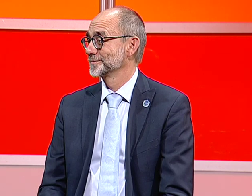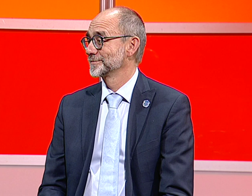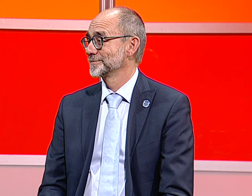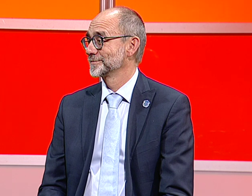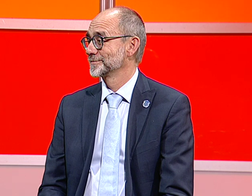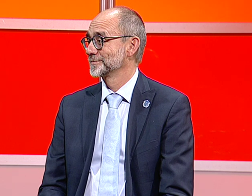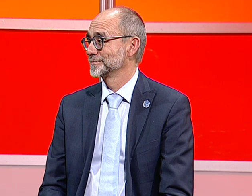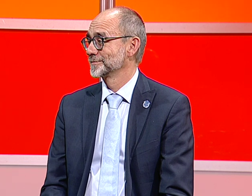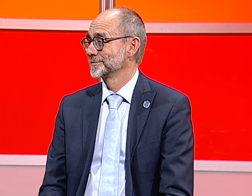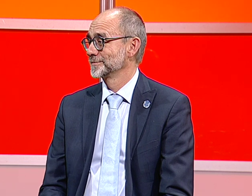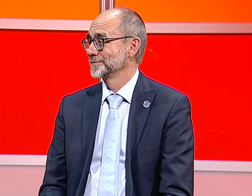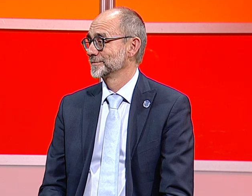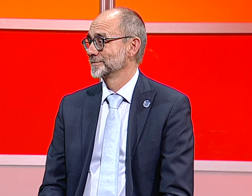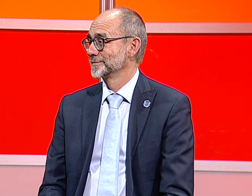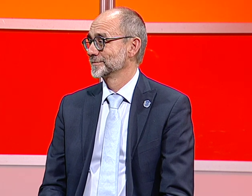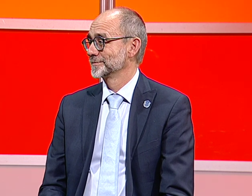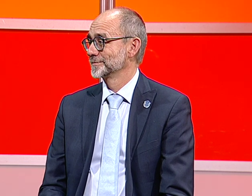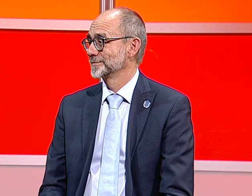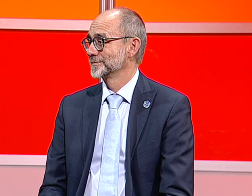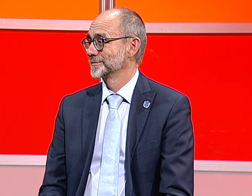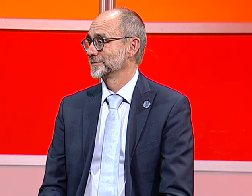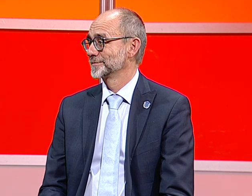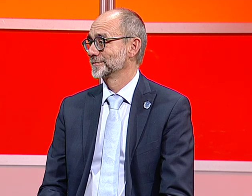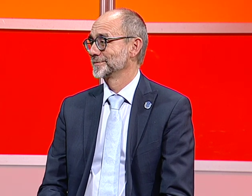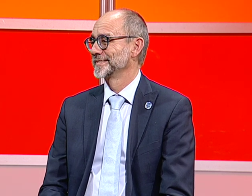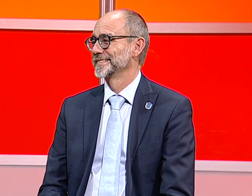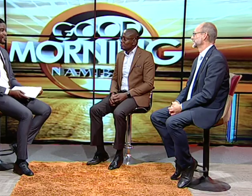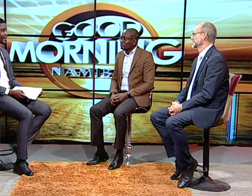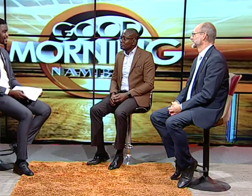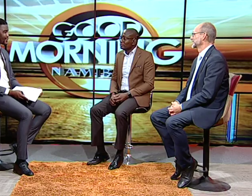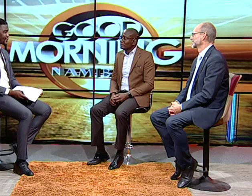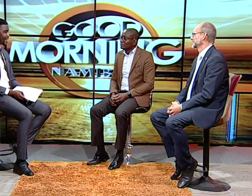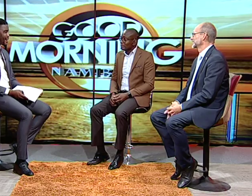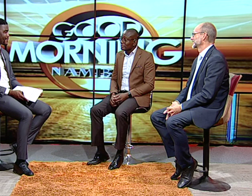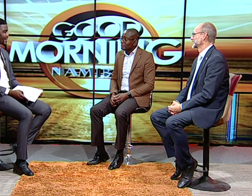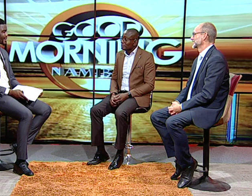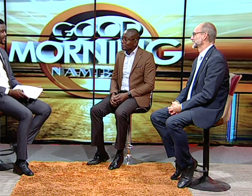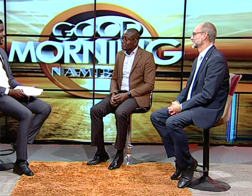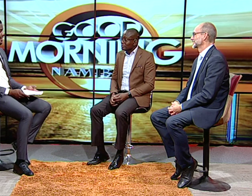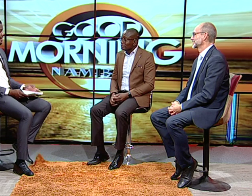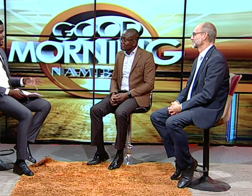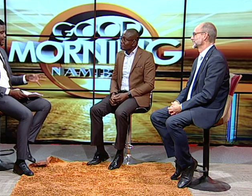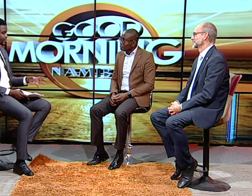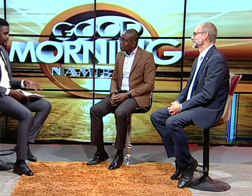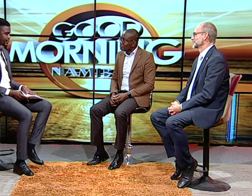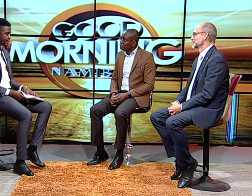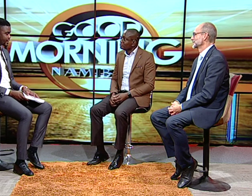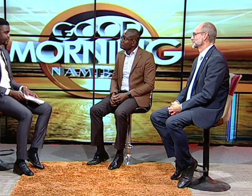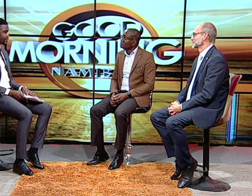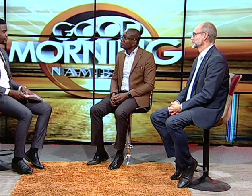this country to achieve the rights. Very much indeed. We are unfortunately pressed for time. Just Lena Keller, as we conclude the interview this morning,